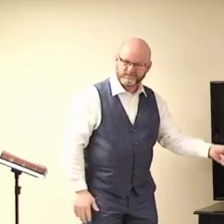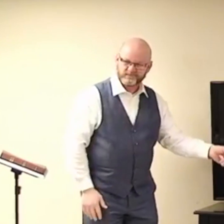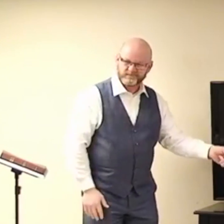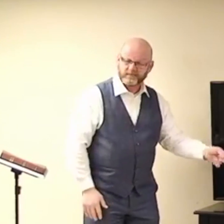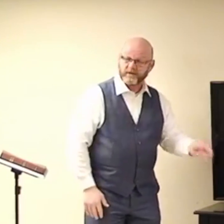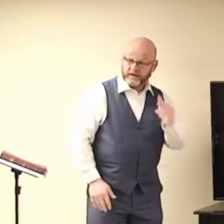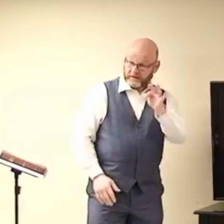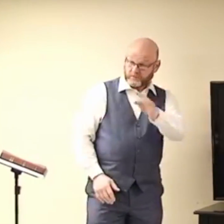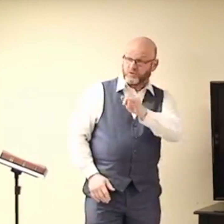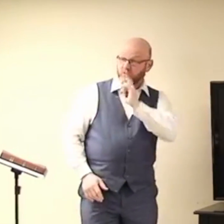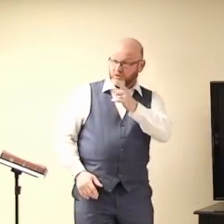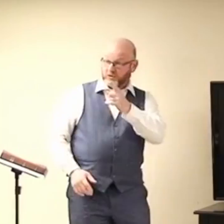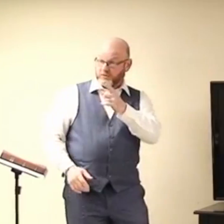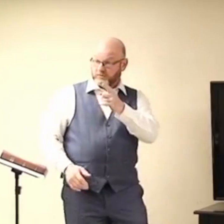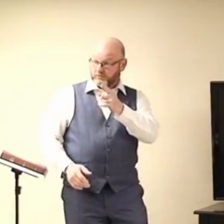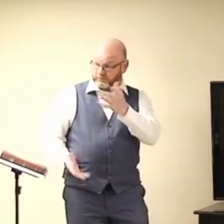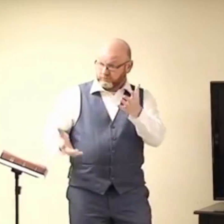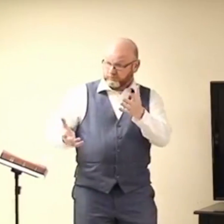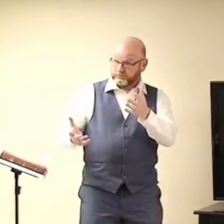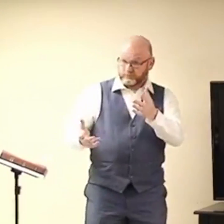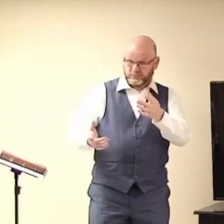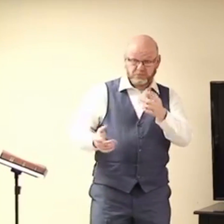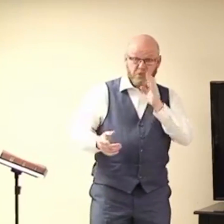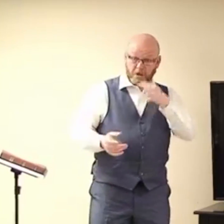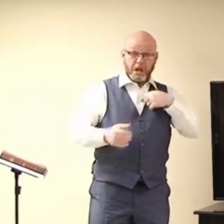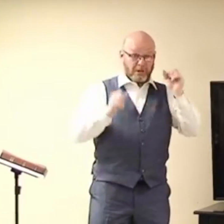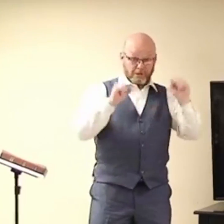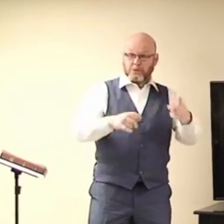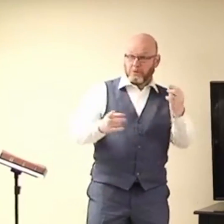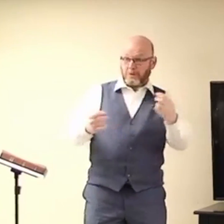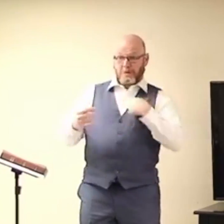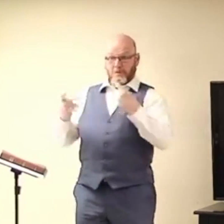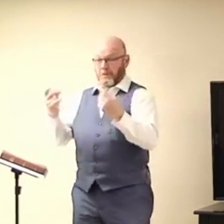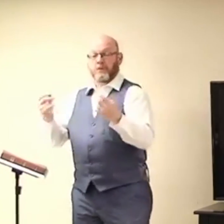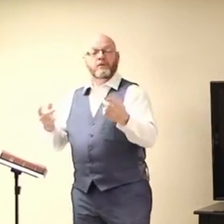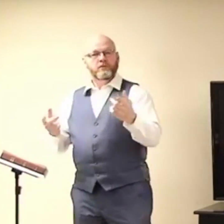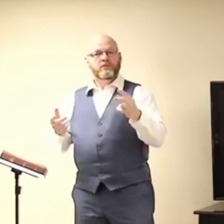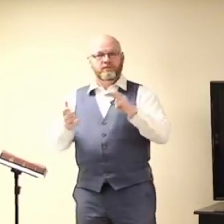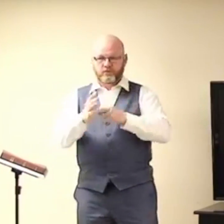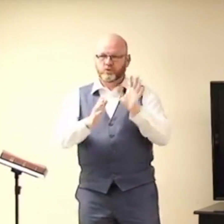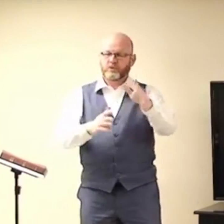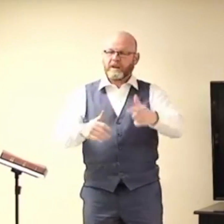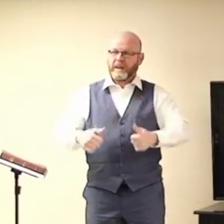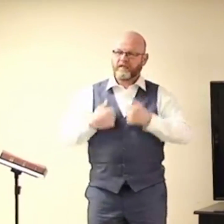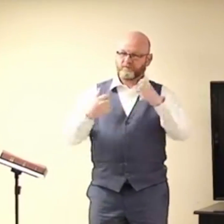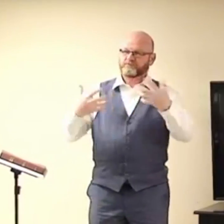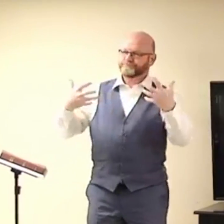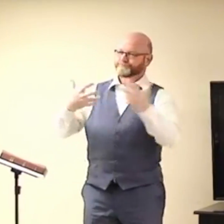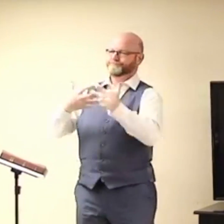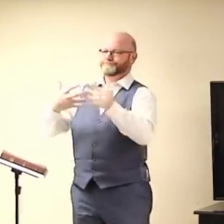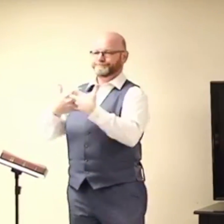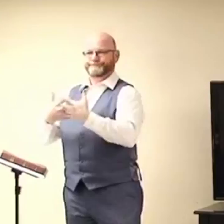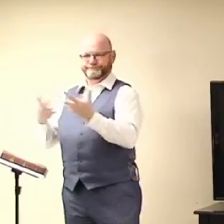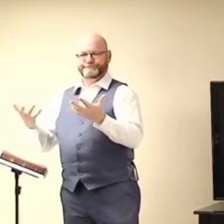say, but they're not so great with the follow through. And that's what this saying, walk the talk, really means.